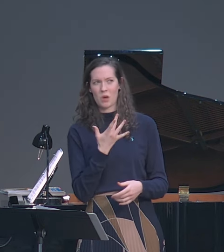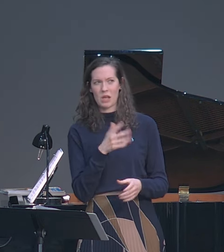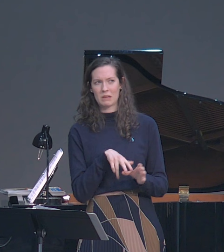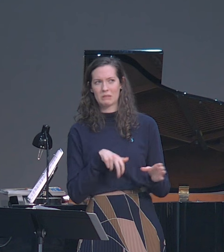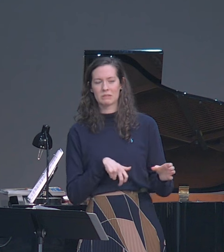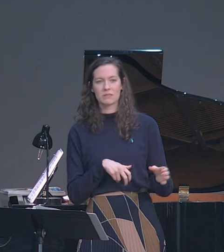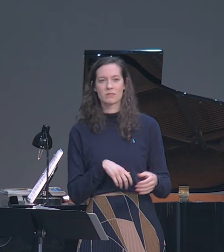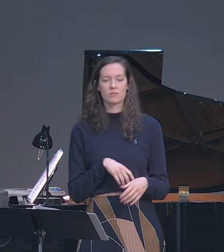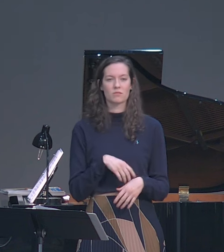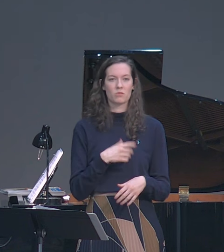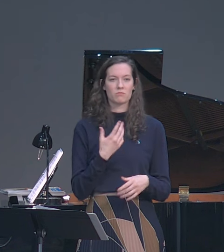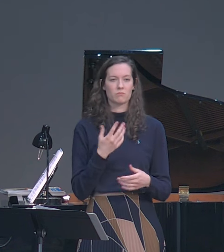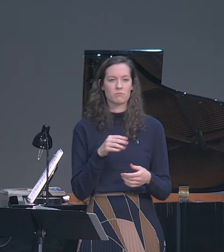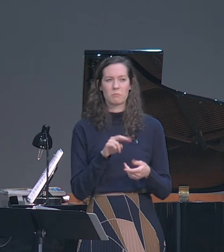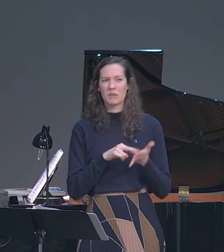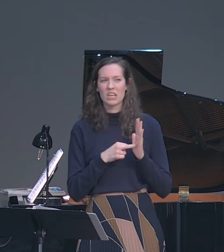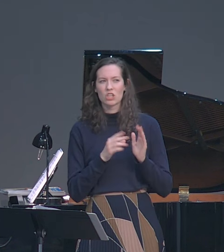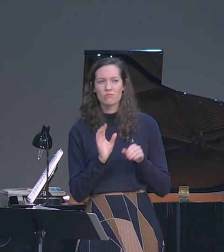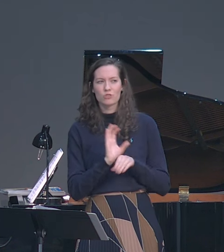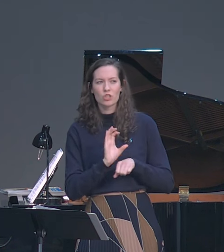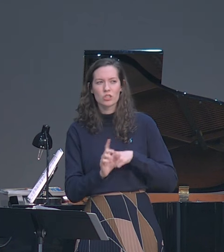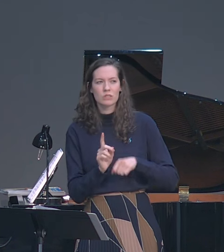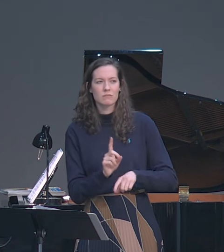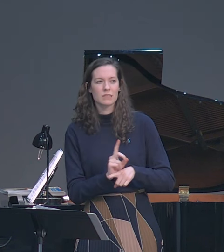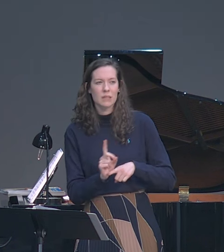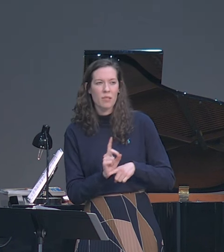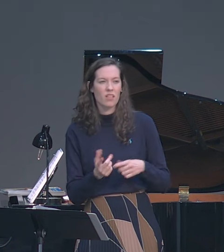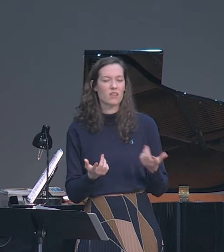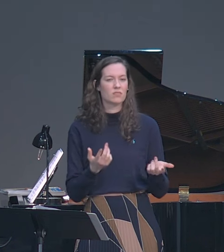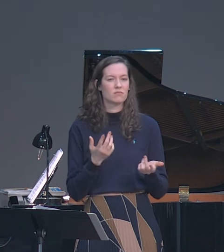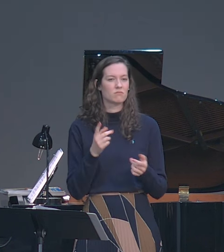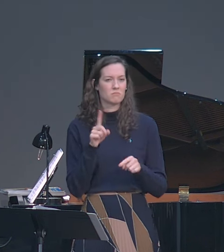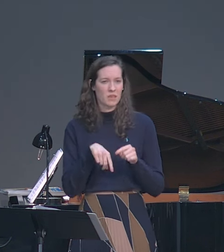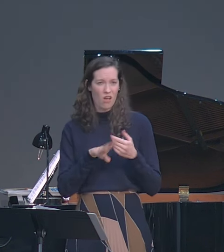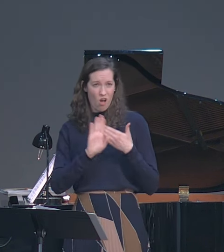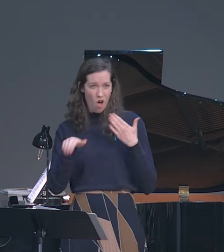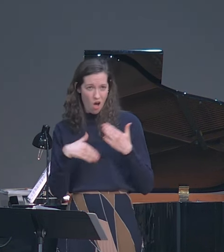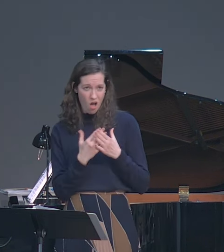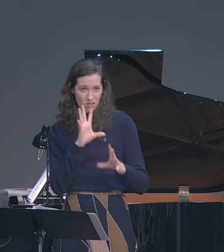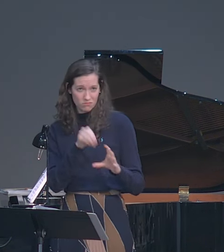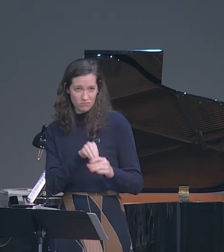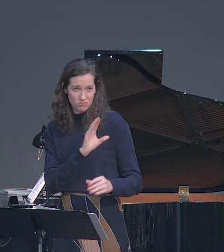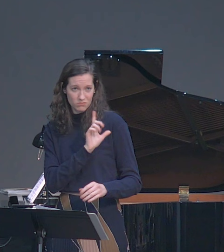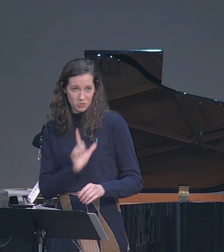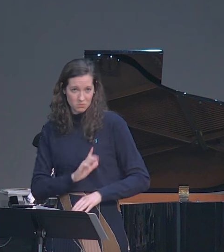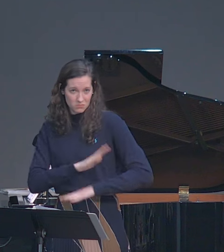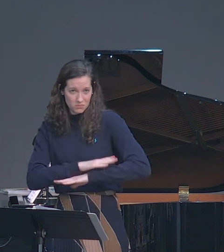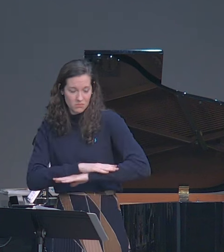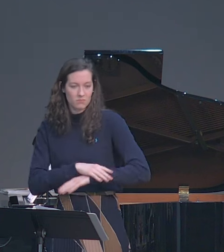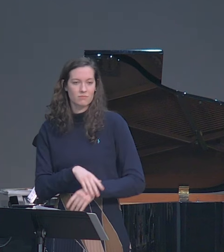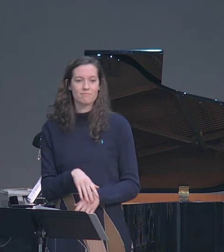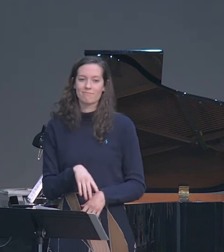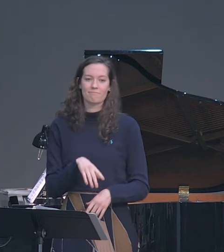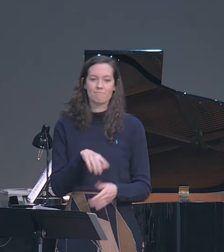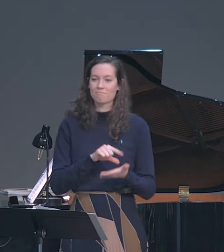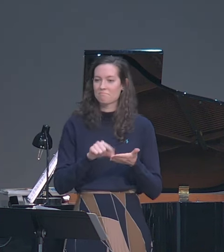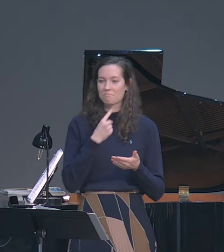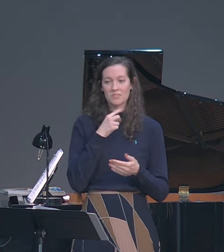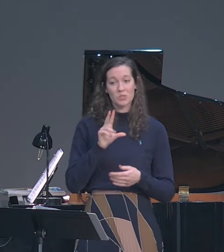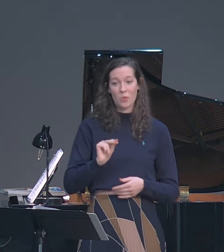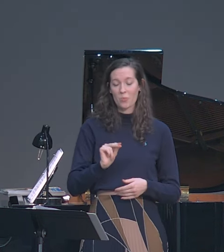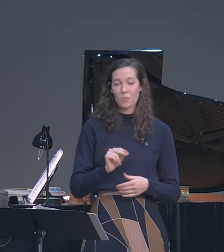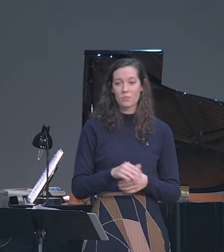church discipline? What do you mean unbelievers? Can't everybody have communion? Well, Scripture tells us no. Scripture indicates that